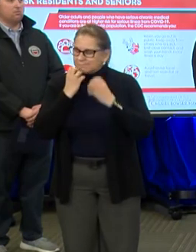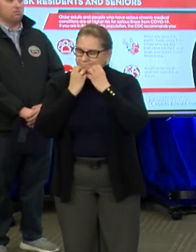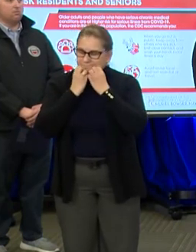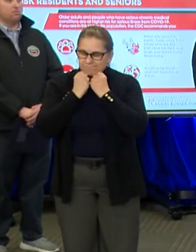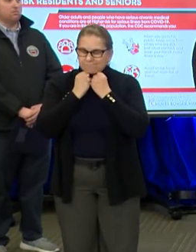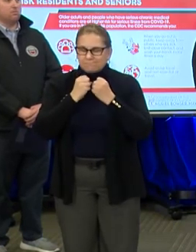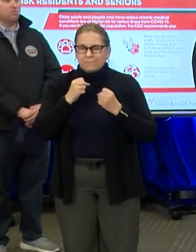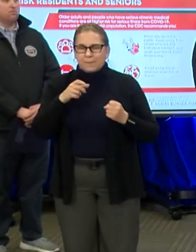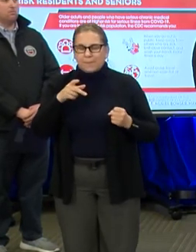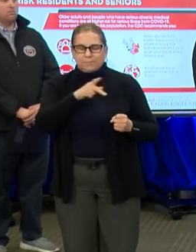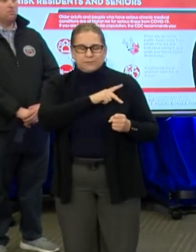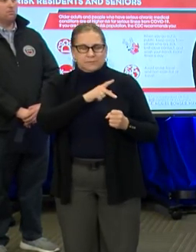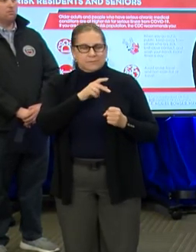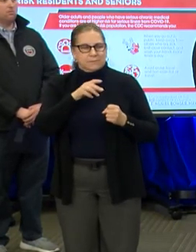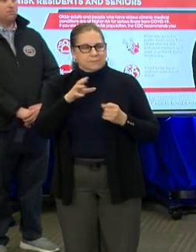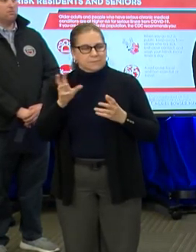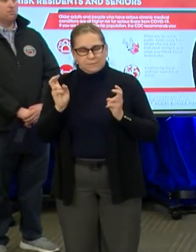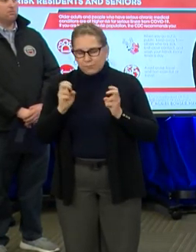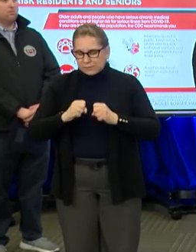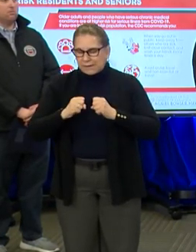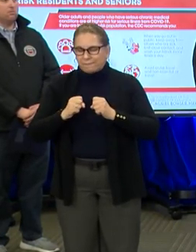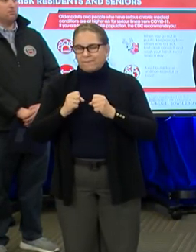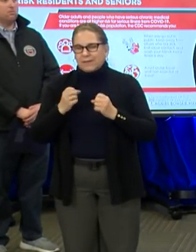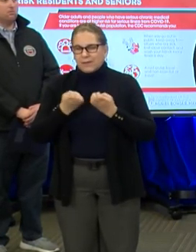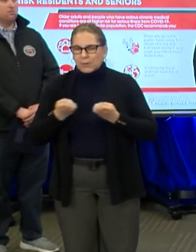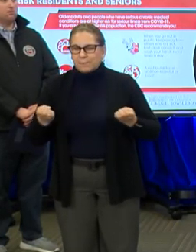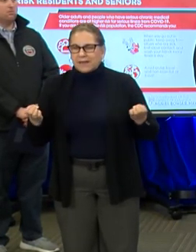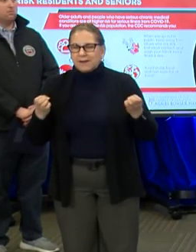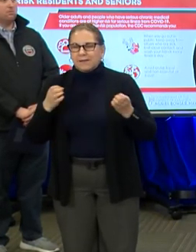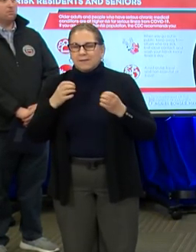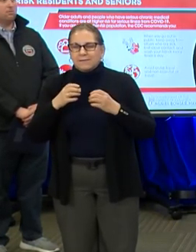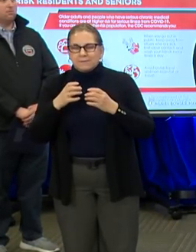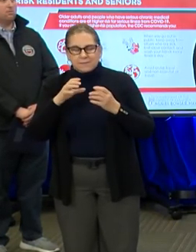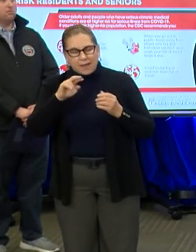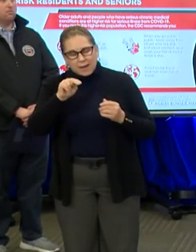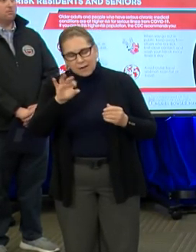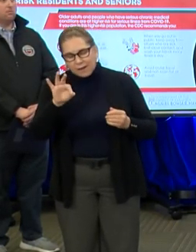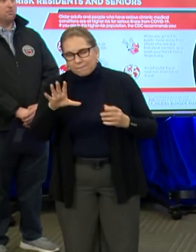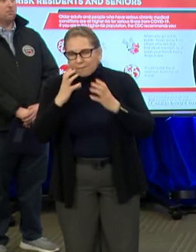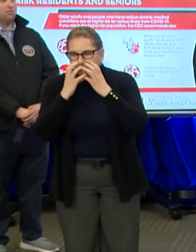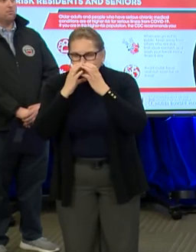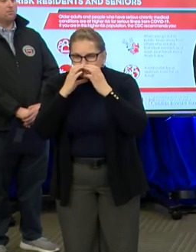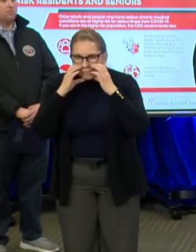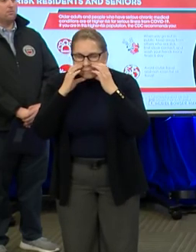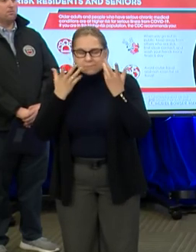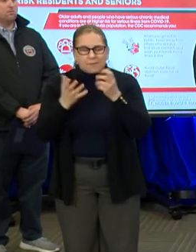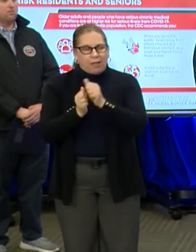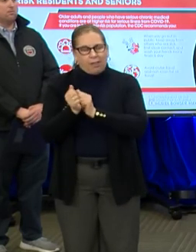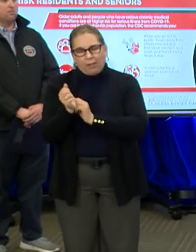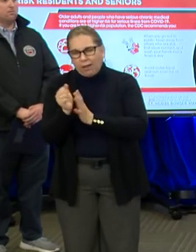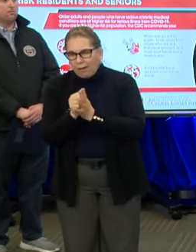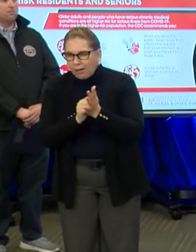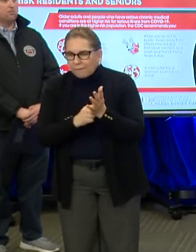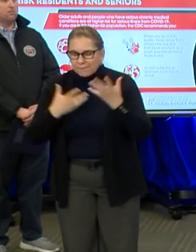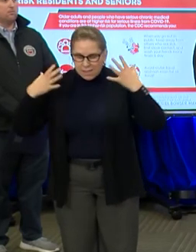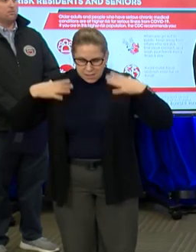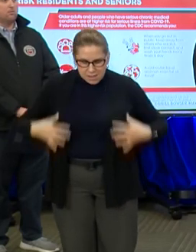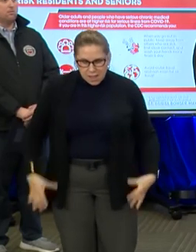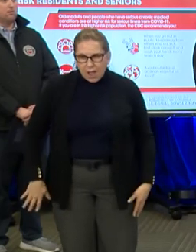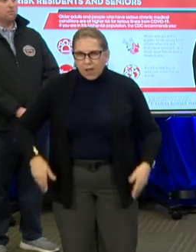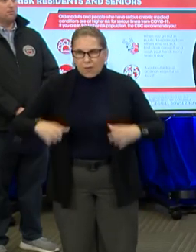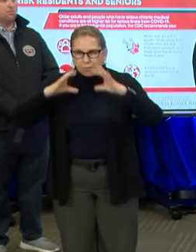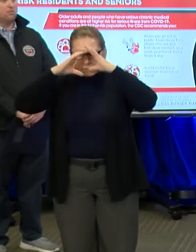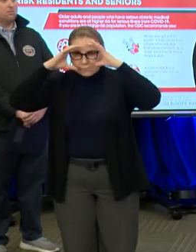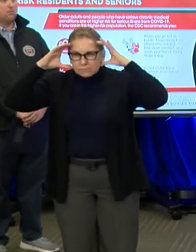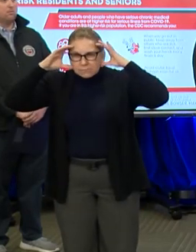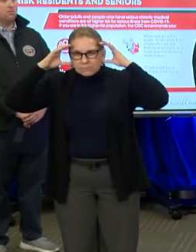the gloves, the gowns, the face shields. All of that equipment has to be used. The rooms, the negative pressure rooms,